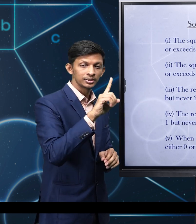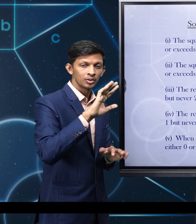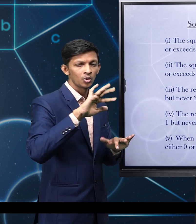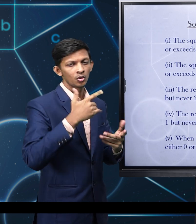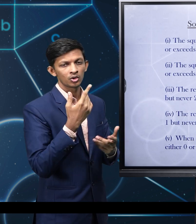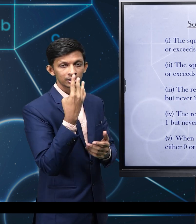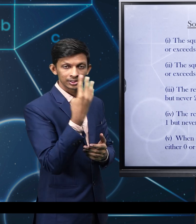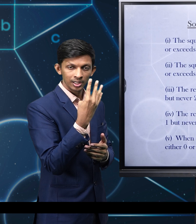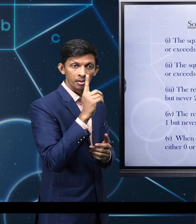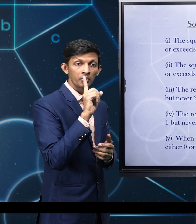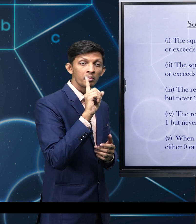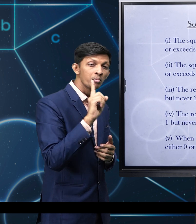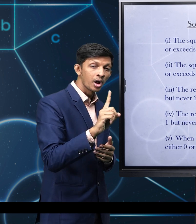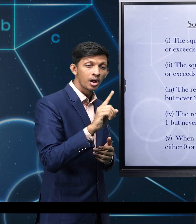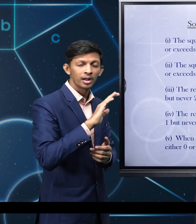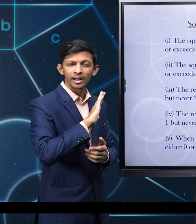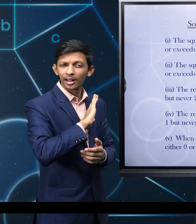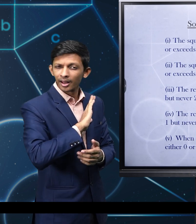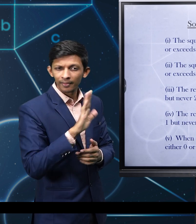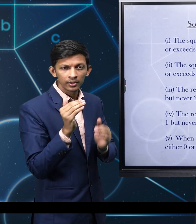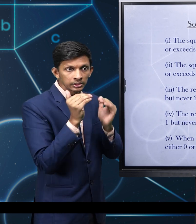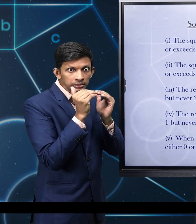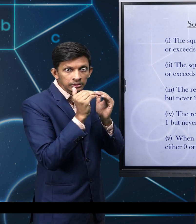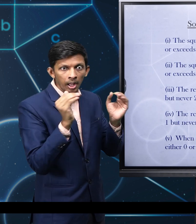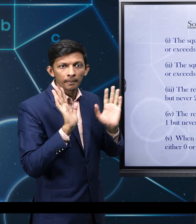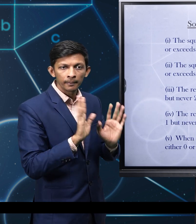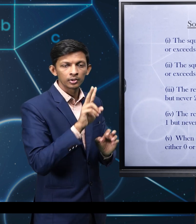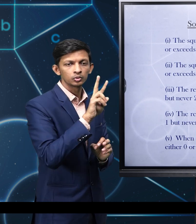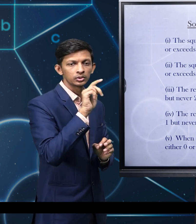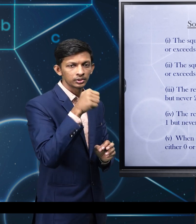2, 3, 5, 6 or 7.